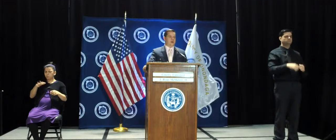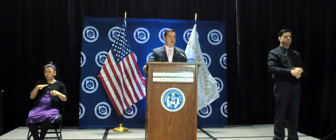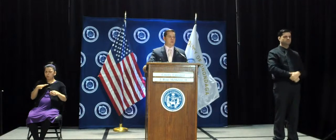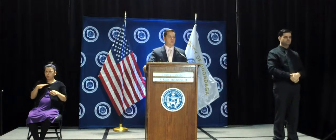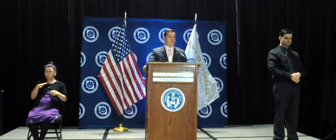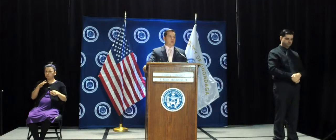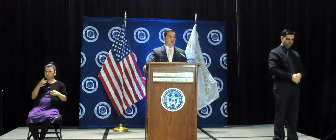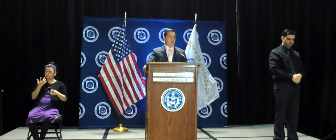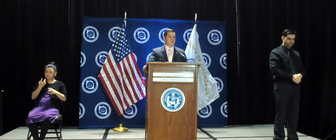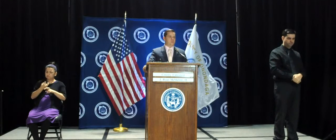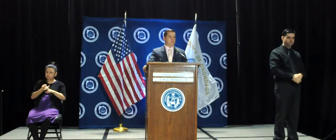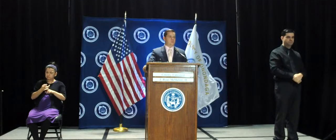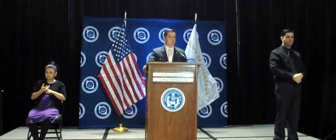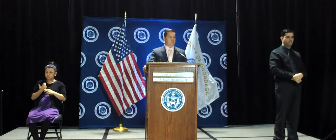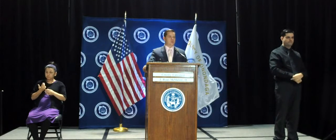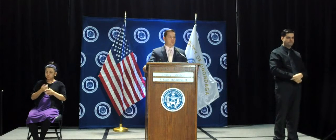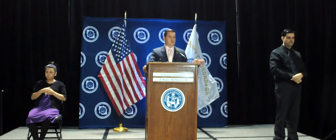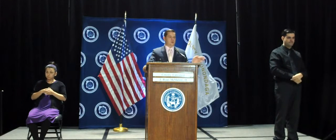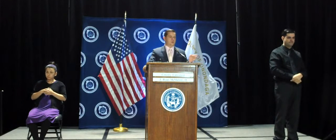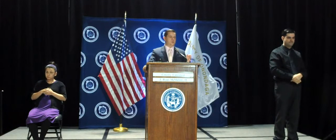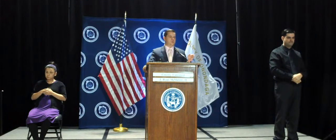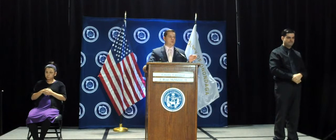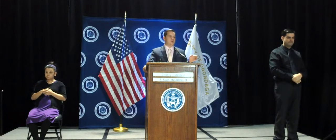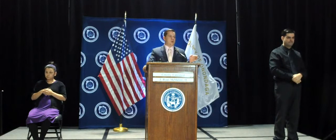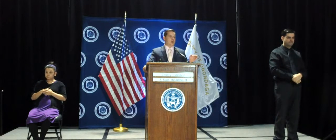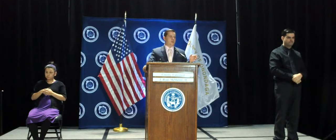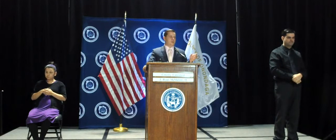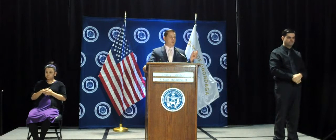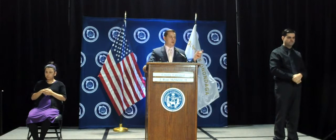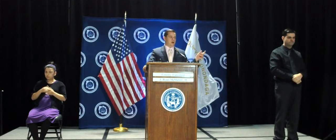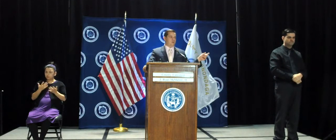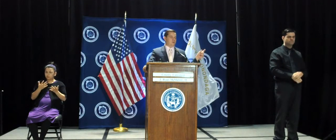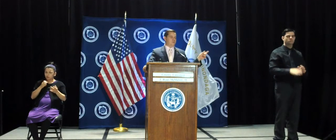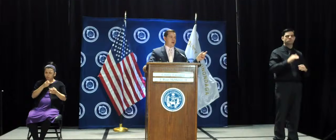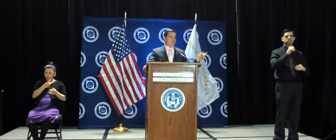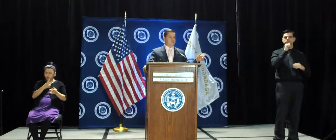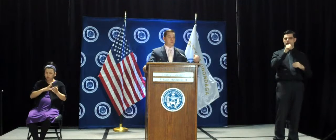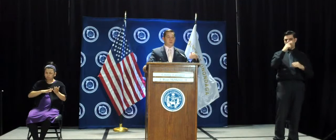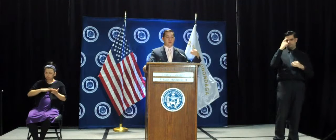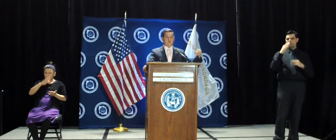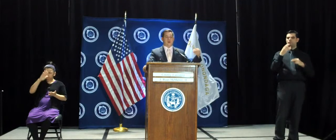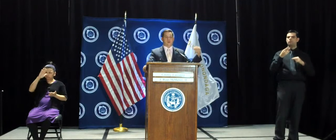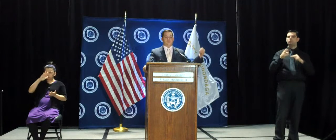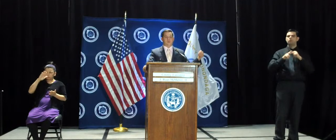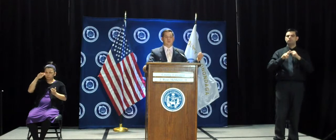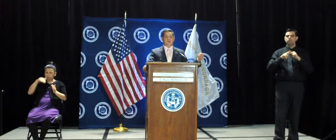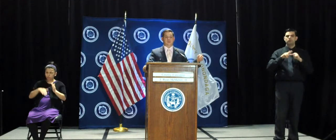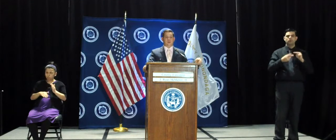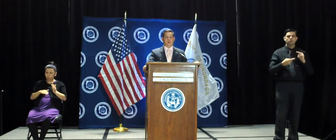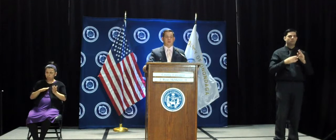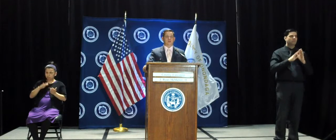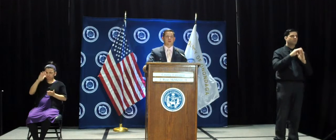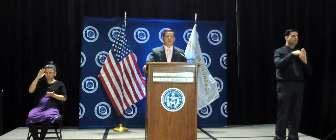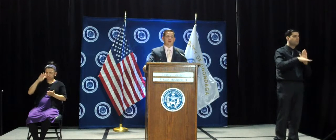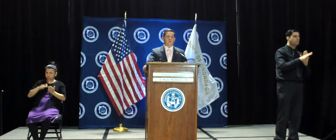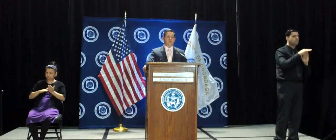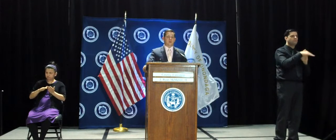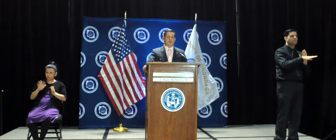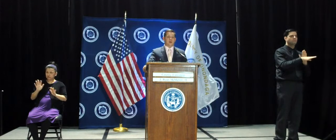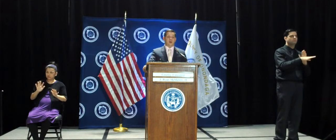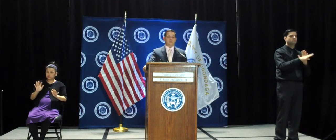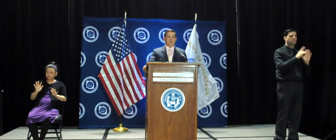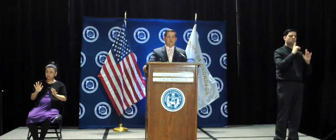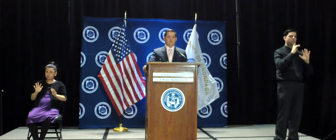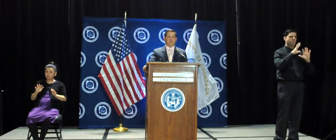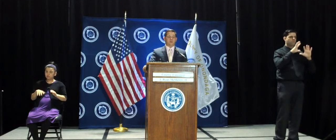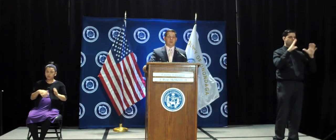up or down issue with the zones. They look at all of the factors, and we have calls with state DOH, and we look